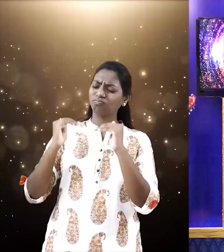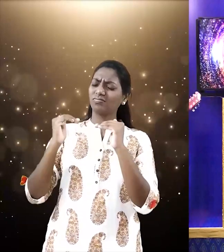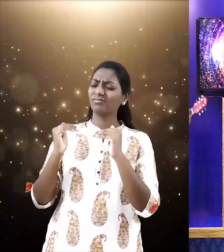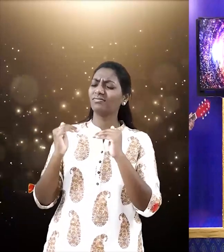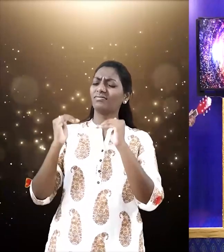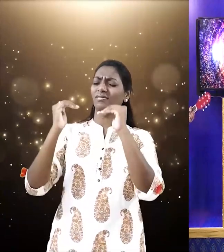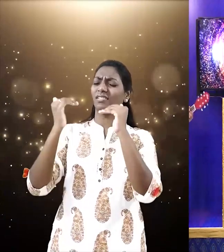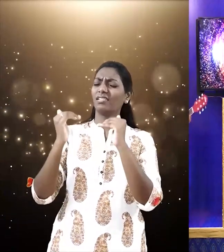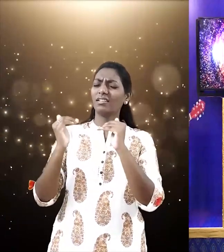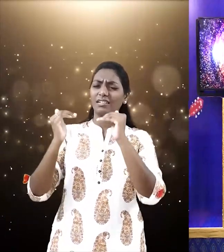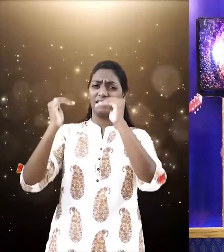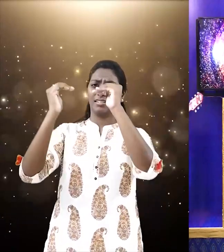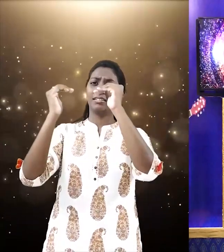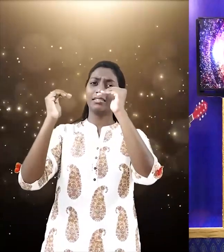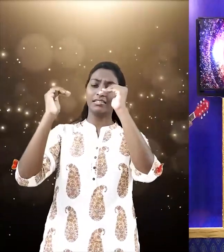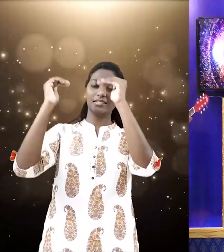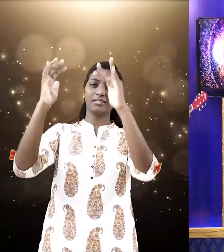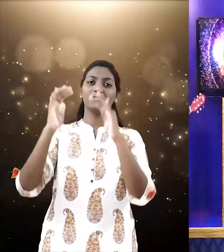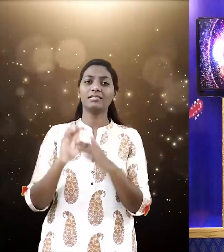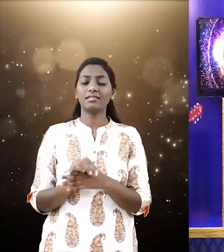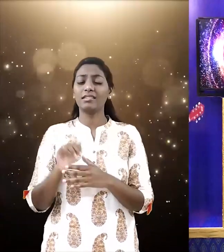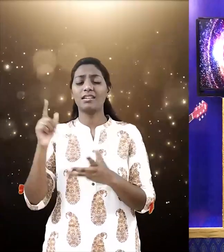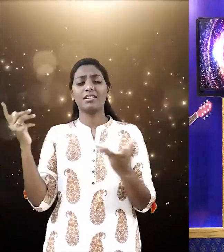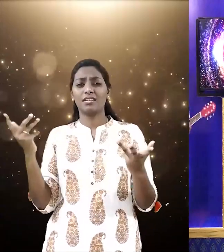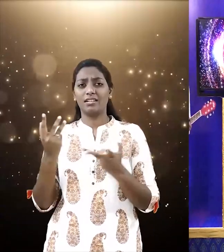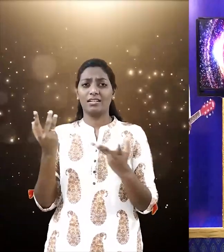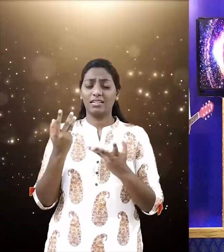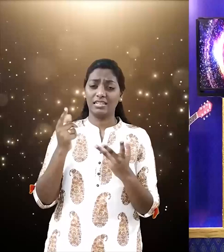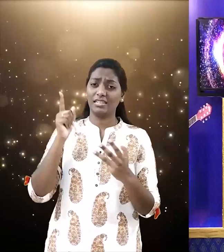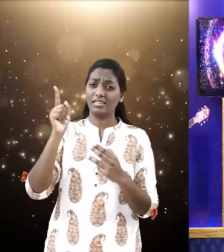We proclaim that your name is